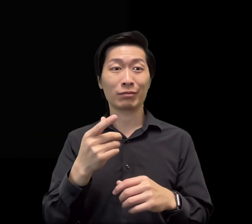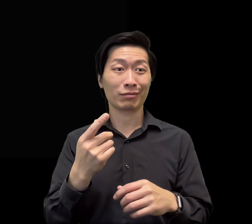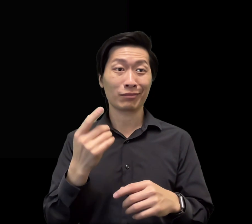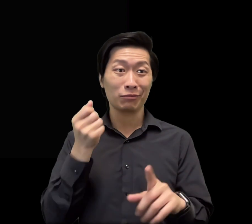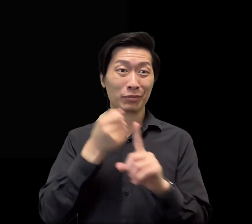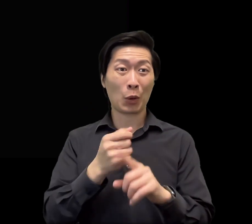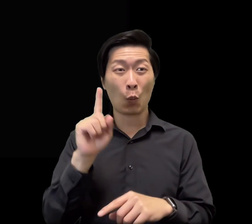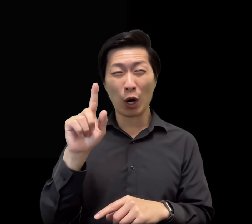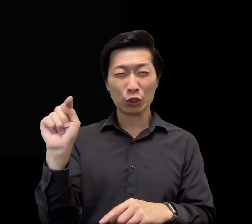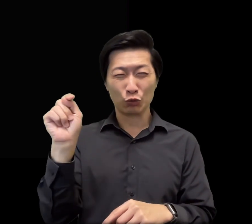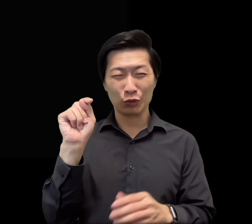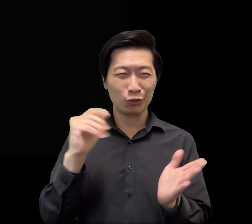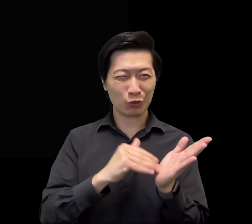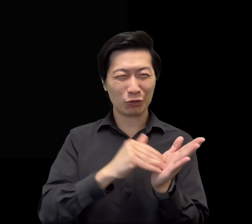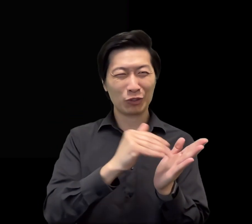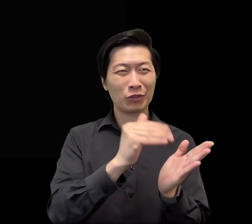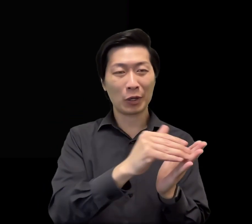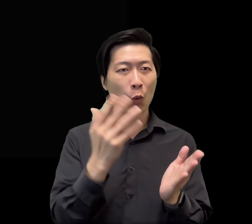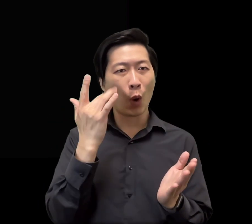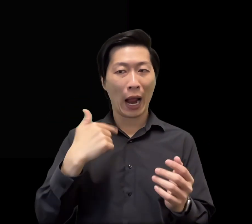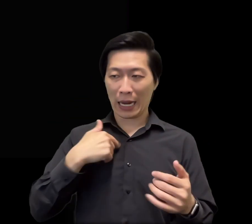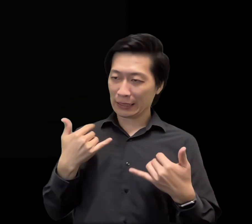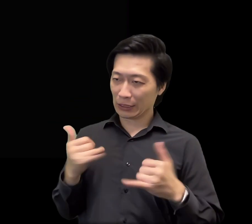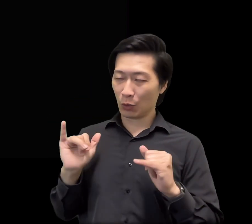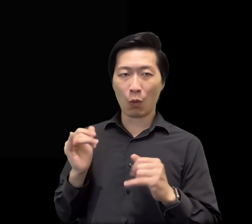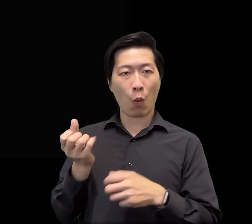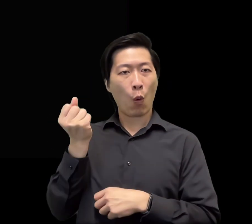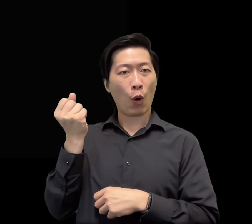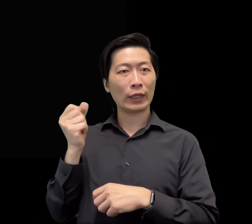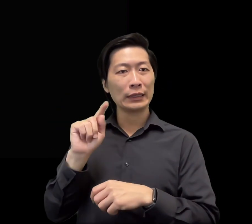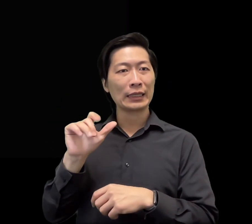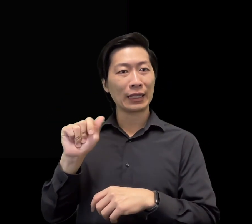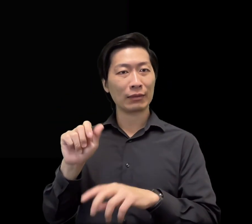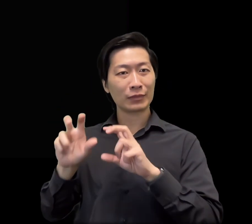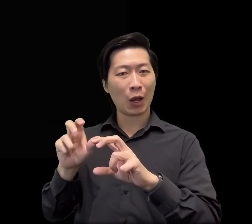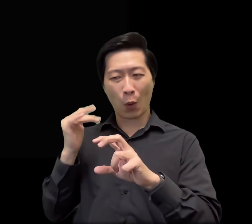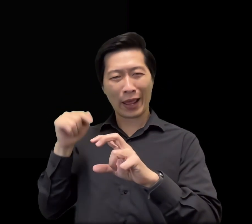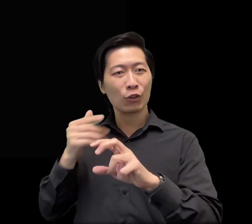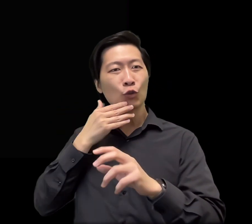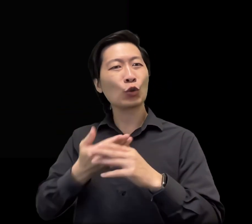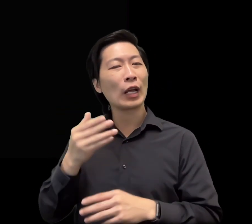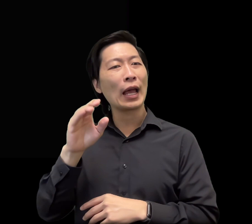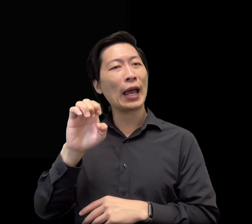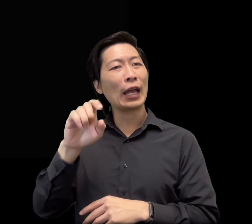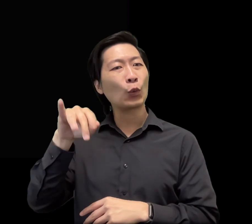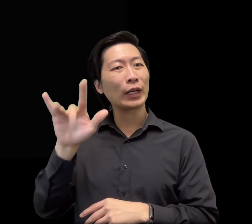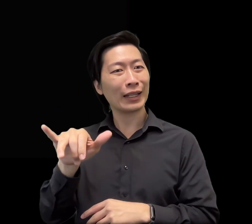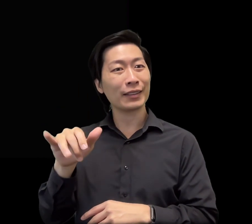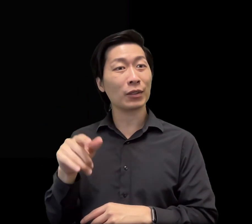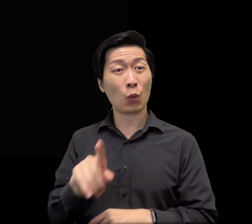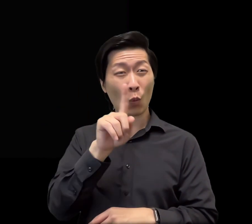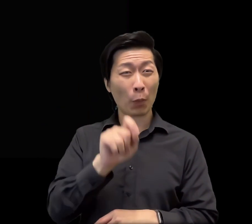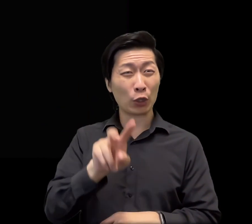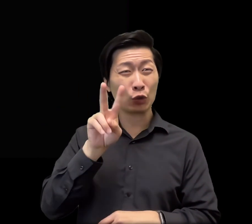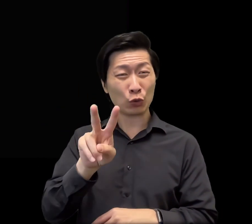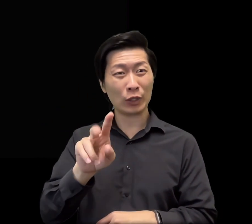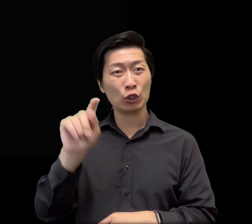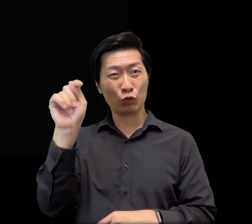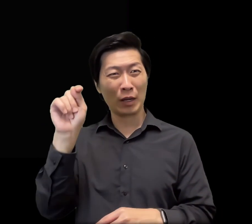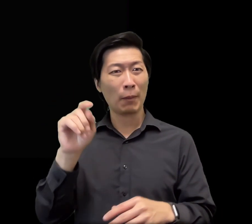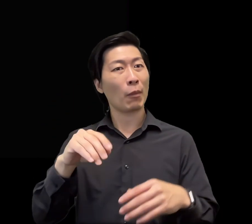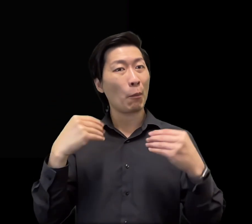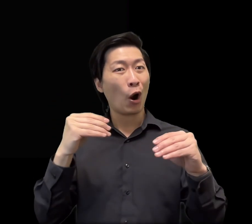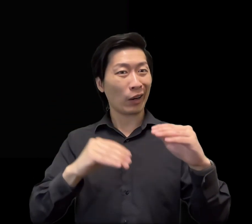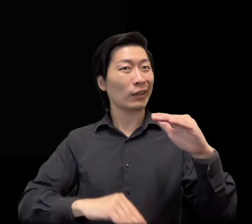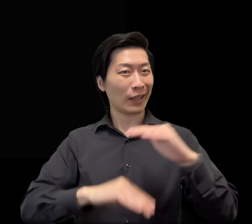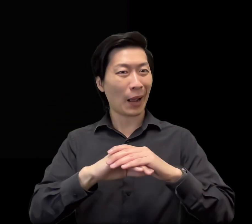to know what's up. So we hit $1 trillion. Why am I still holding Tesla stock? Why is this such an awesome equity? 1.2 trillion market